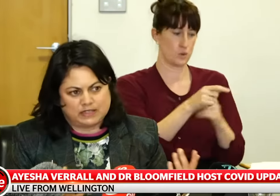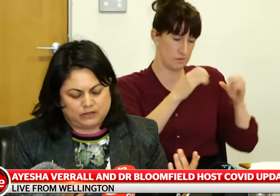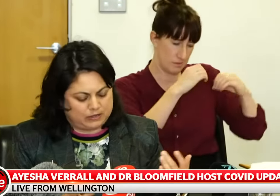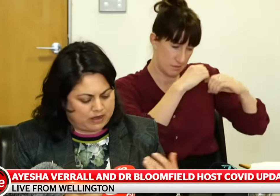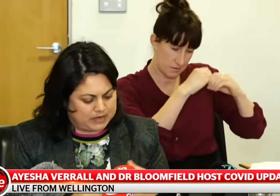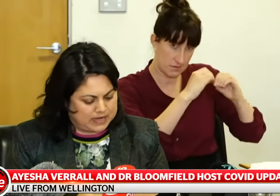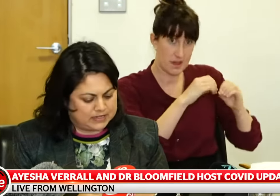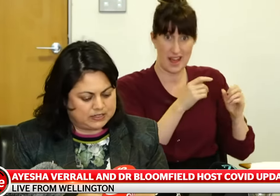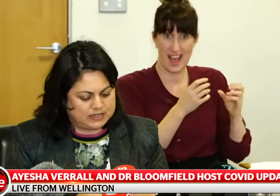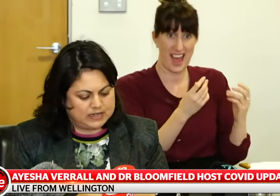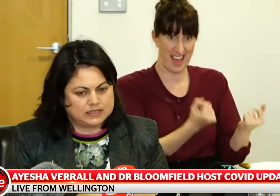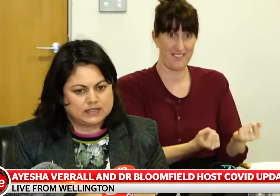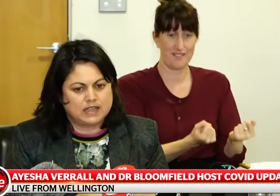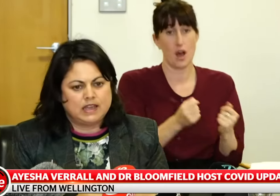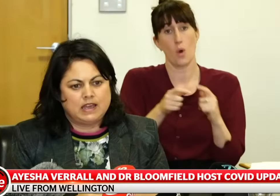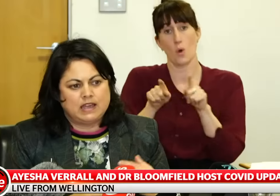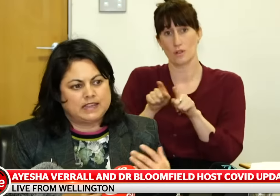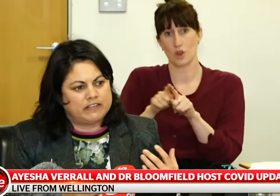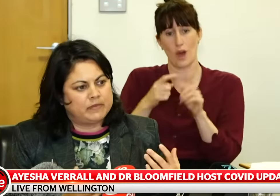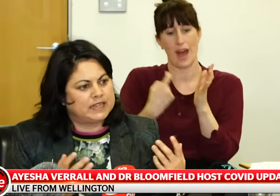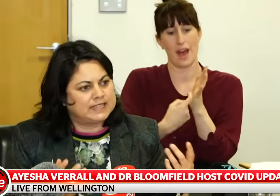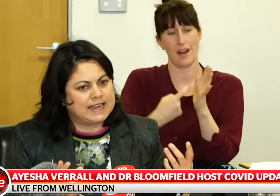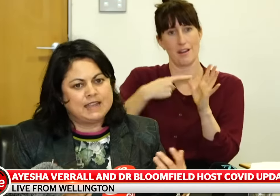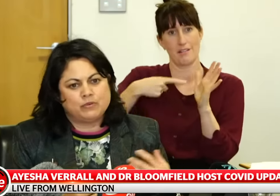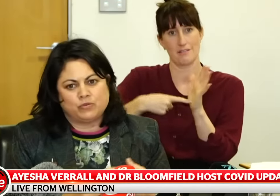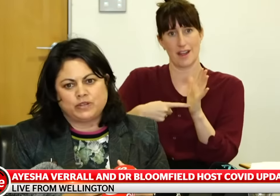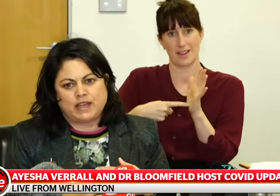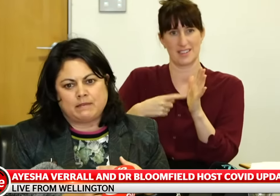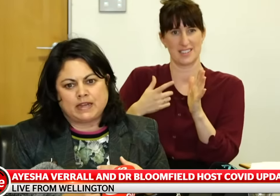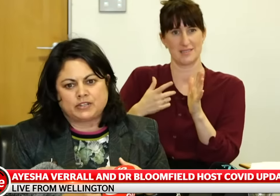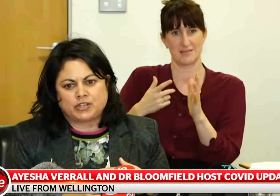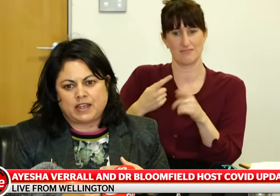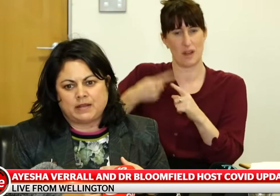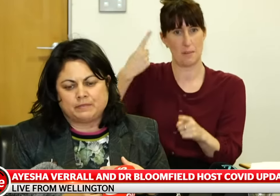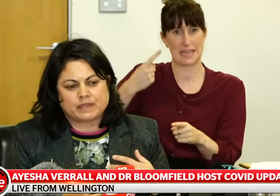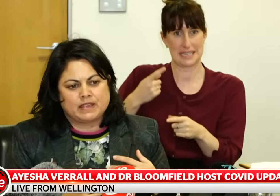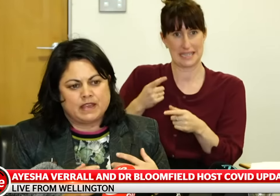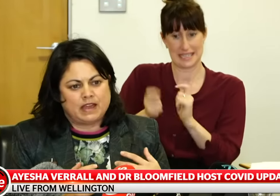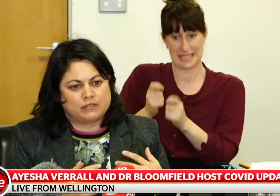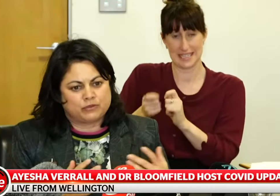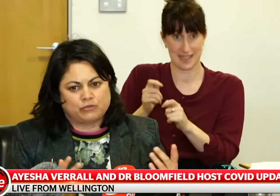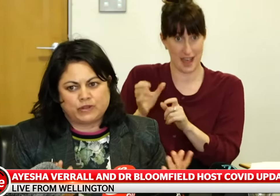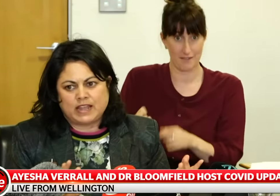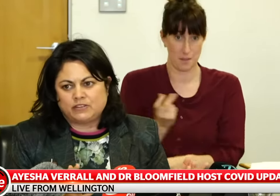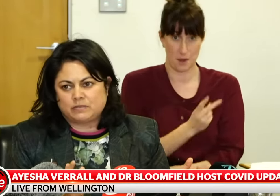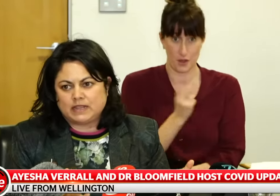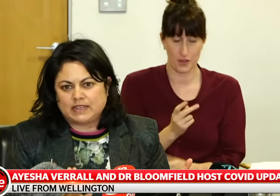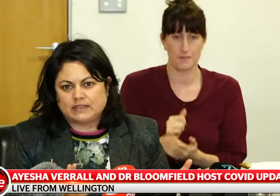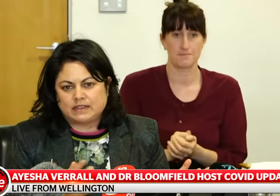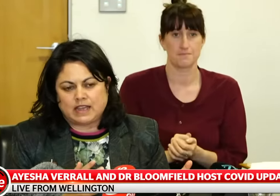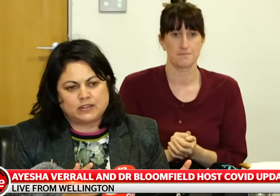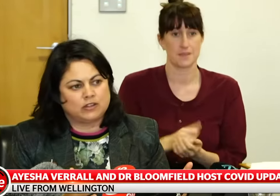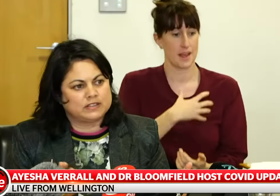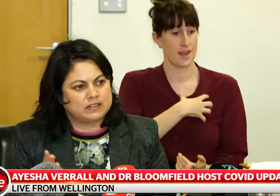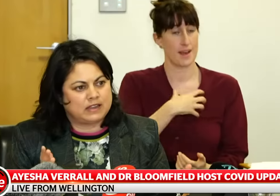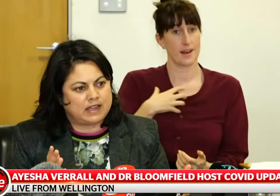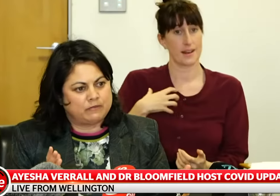using, including rapid antigen tests. The government has enabled a much through $300